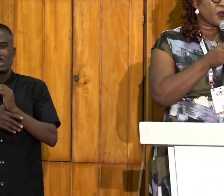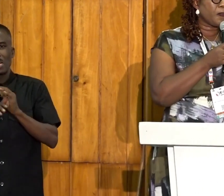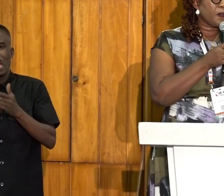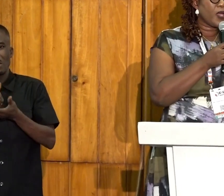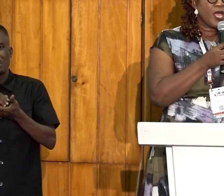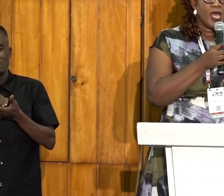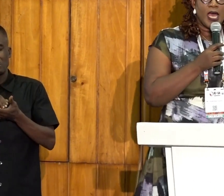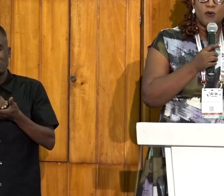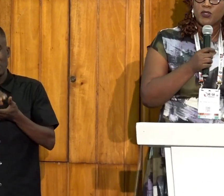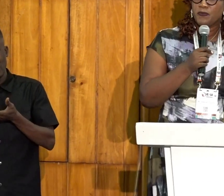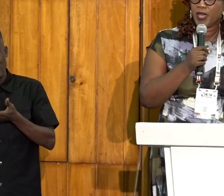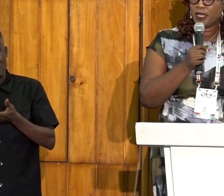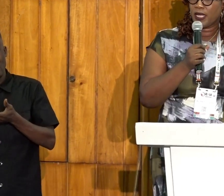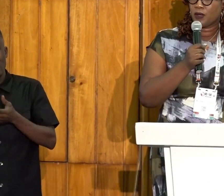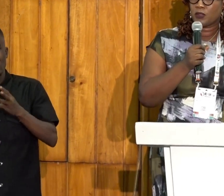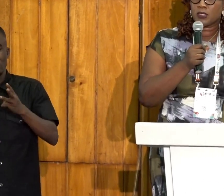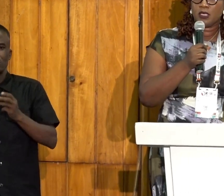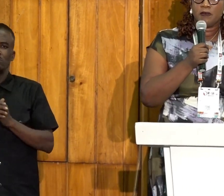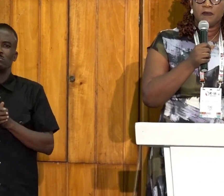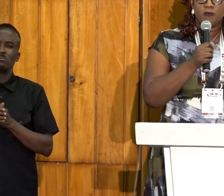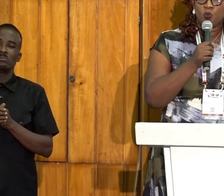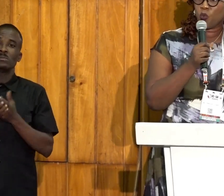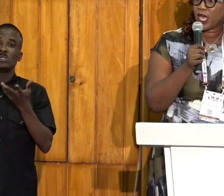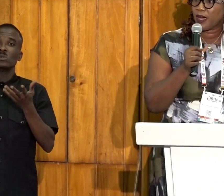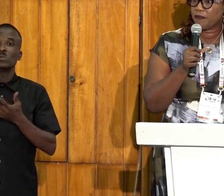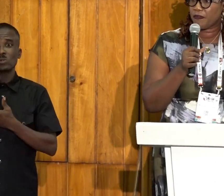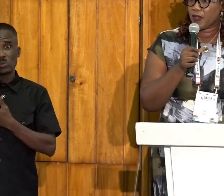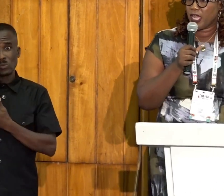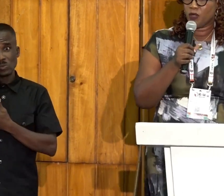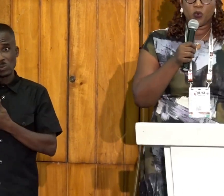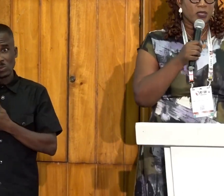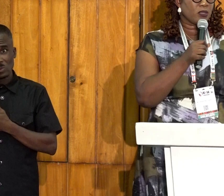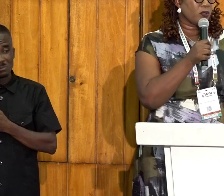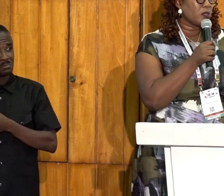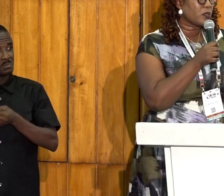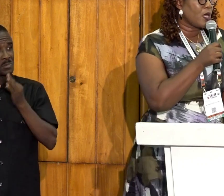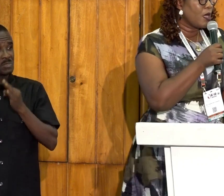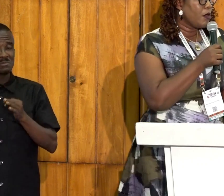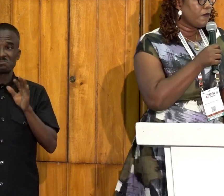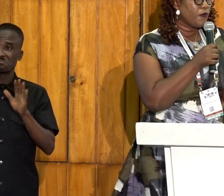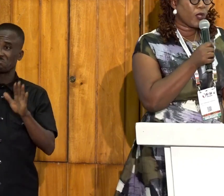Len PrEP. I want to find out if we have any questions for him.